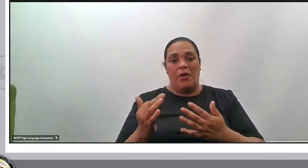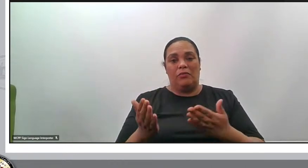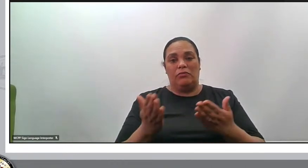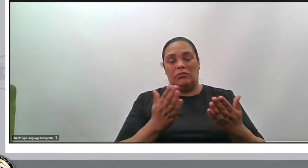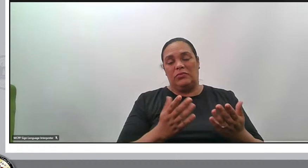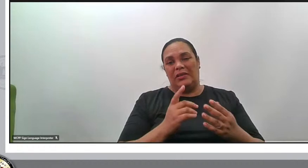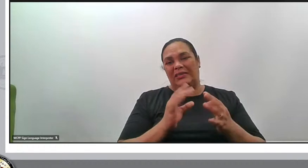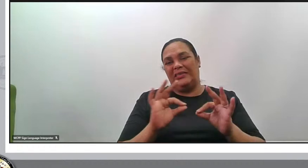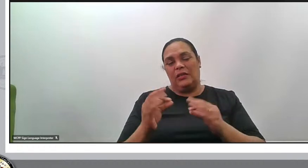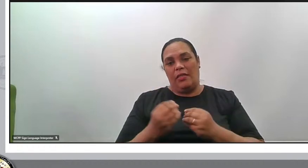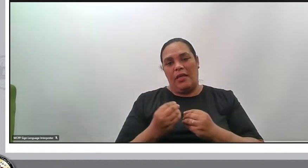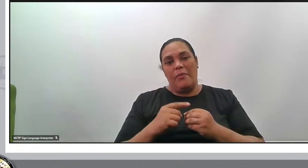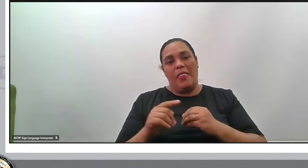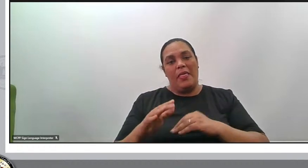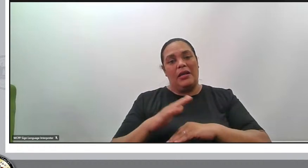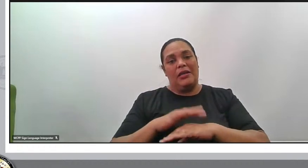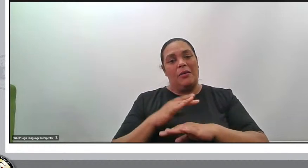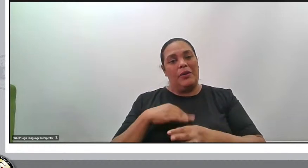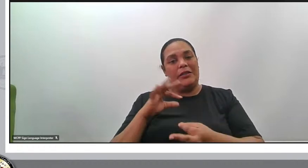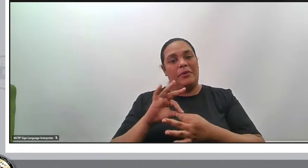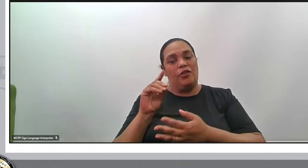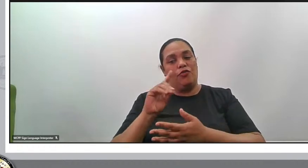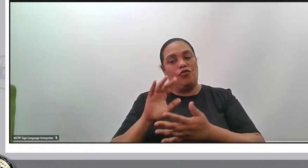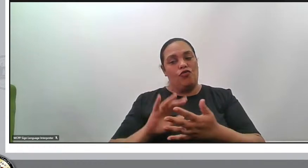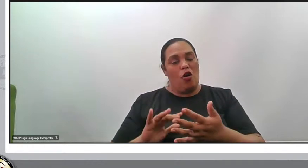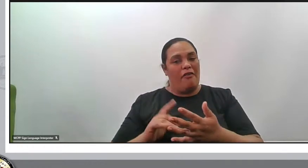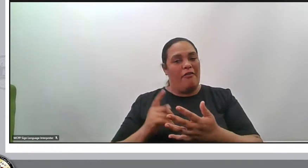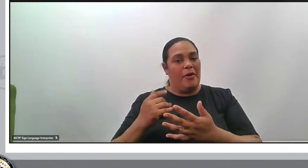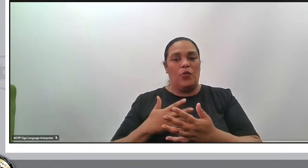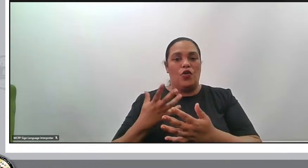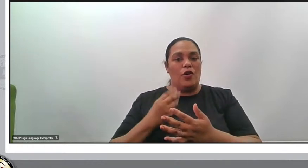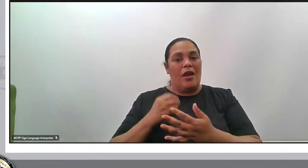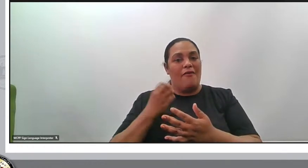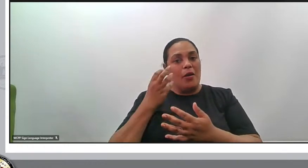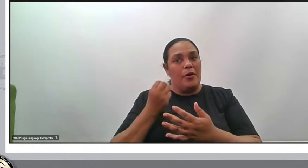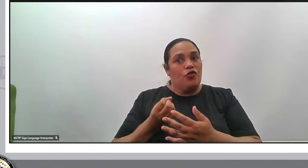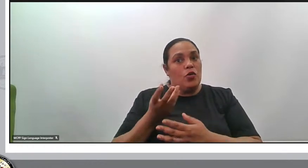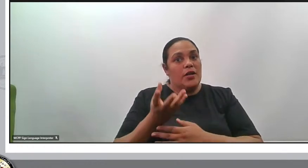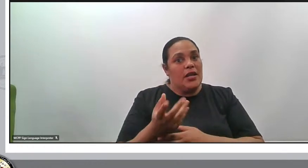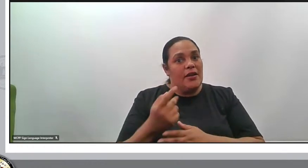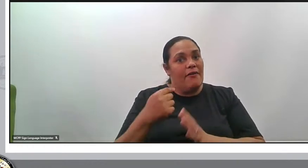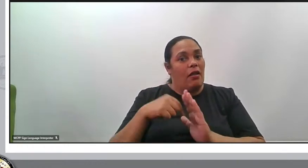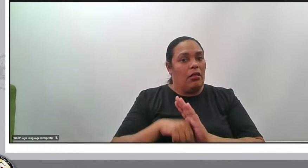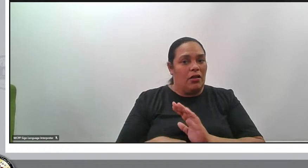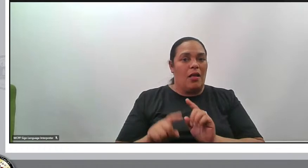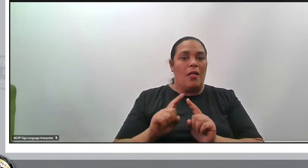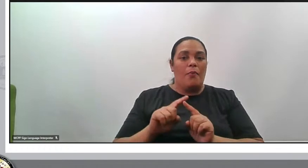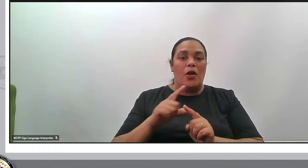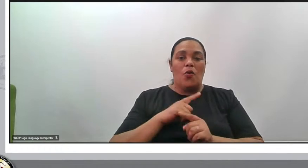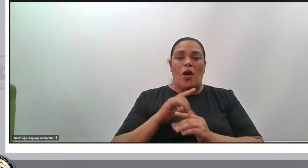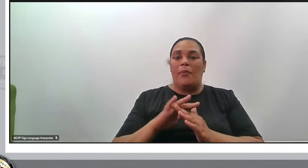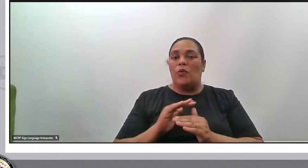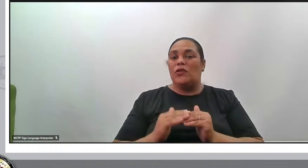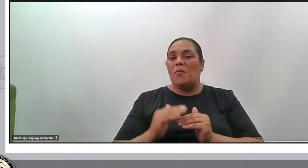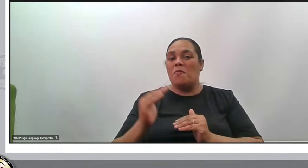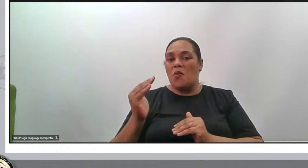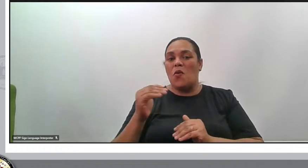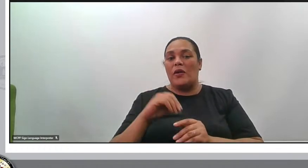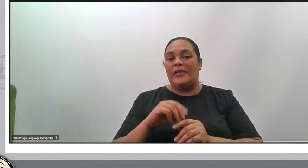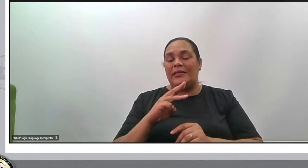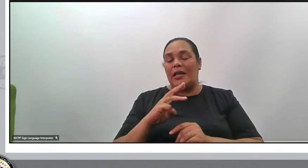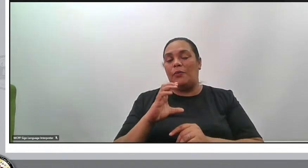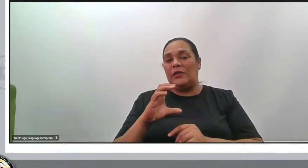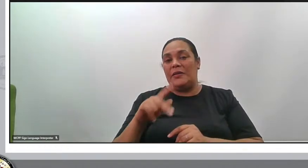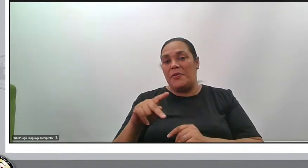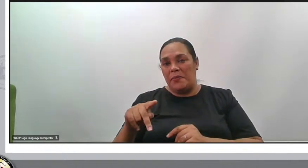things. At the time of specifically drafting the budget, we don't have that information to give that amount of detail. So because of the majority of our budget is WCPP budget,